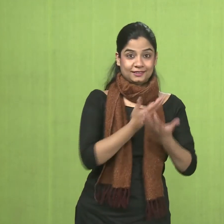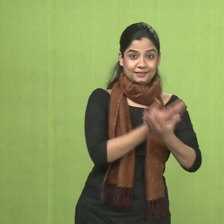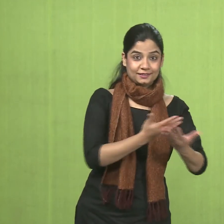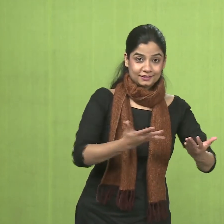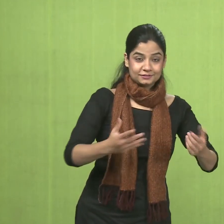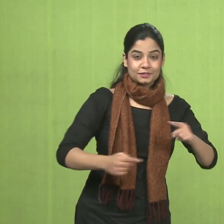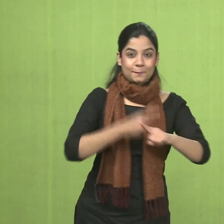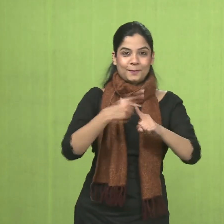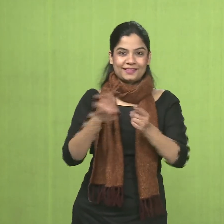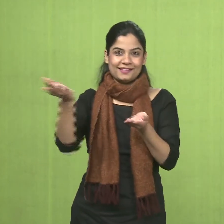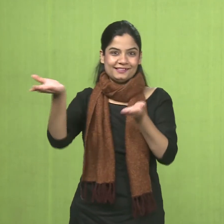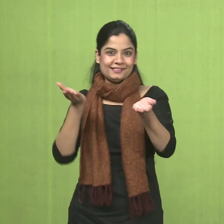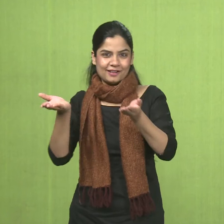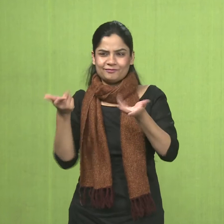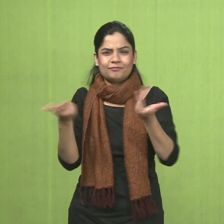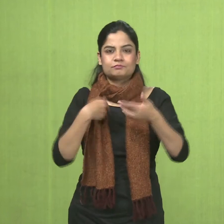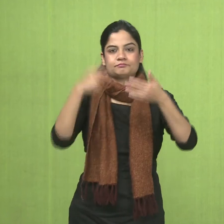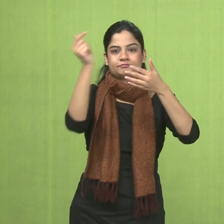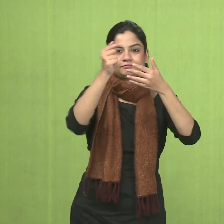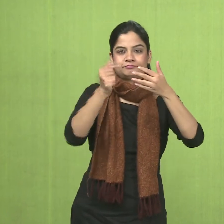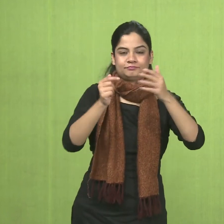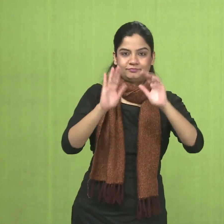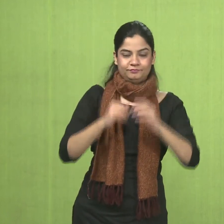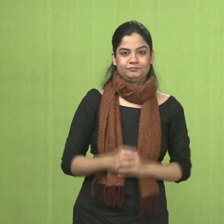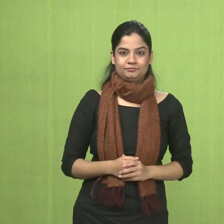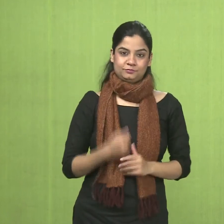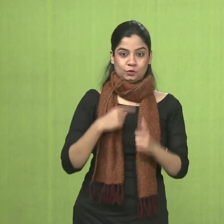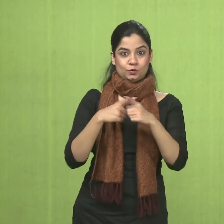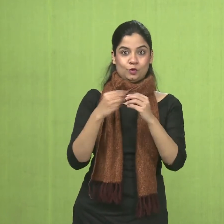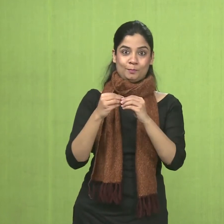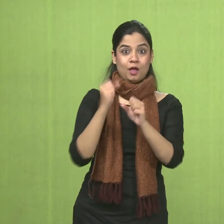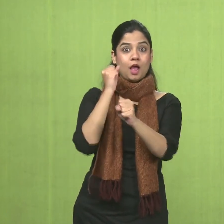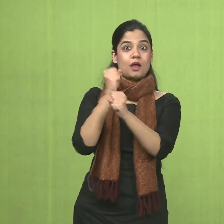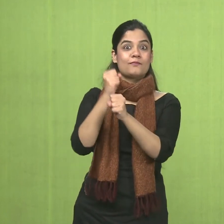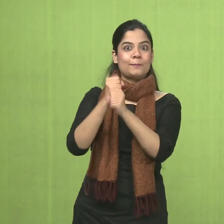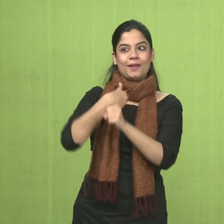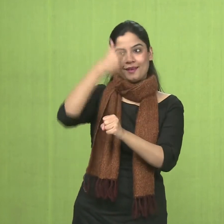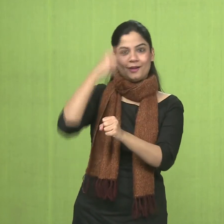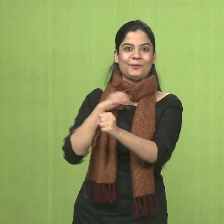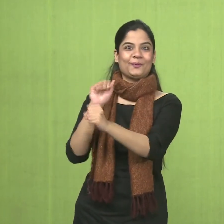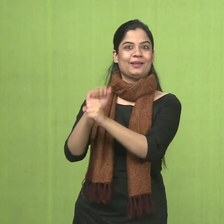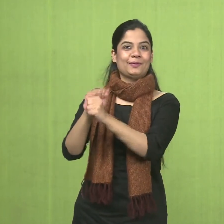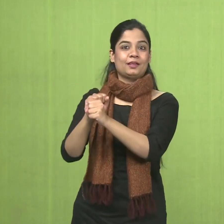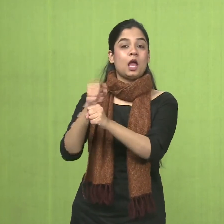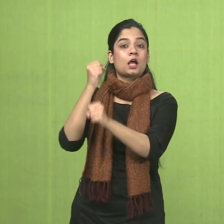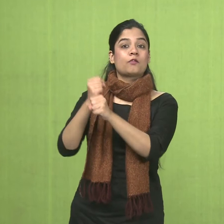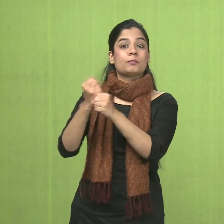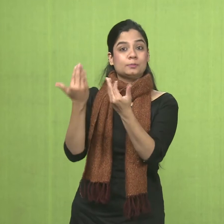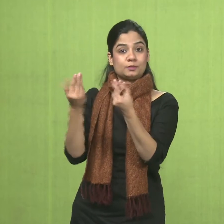Goods and services. Let me explain what that is. The house that you stay in, maybe your employer has